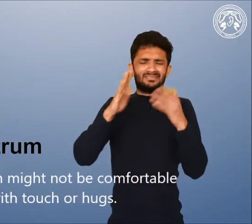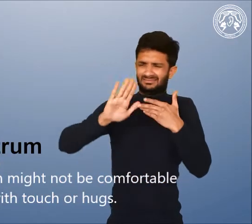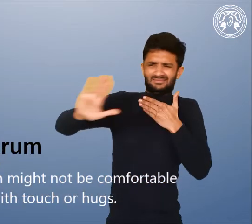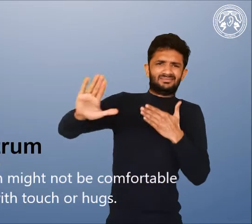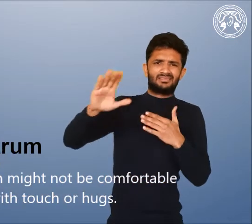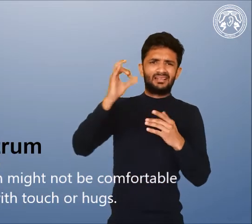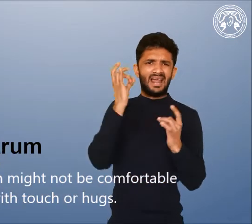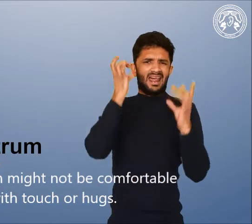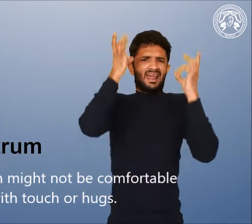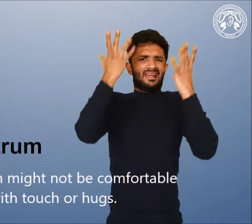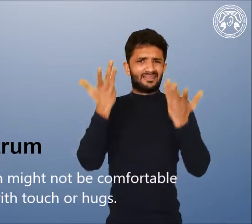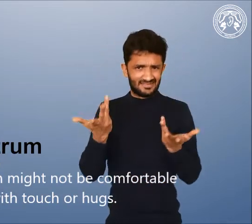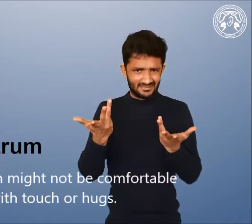or hugs.